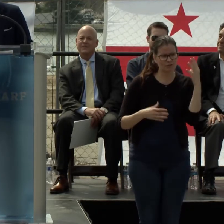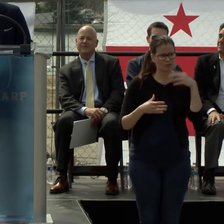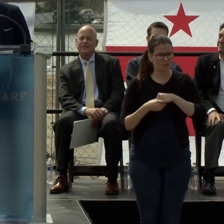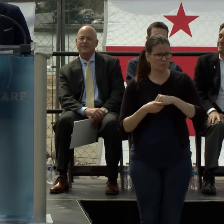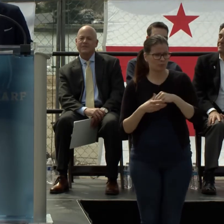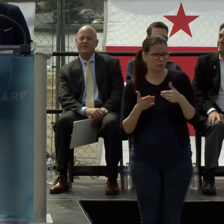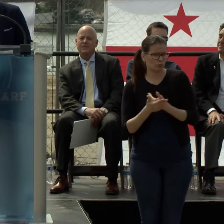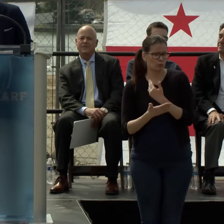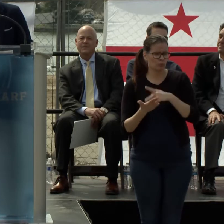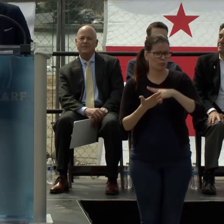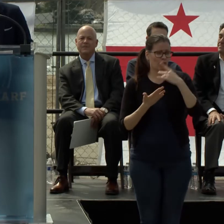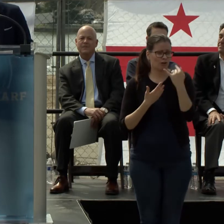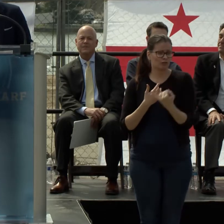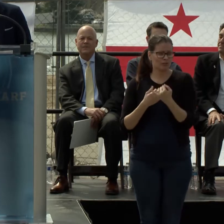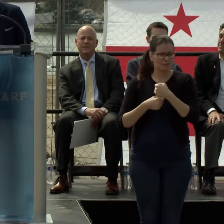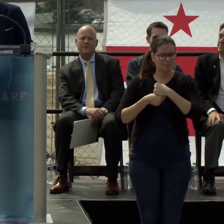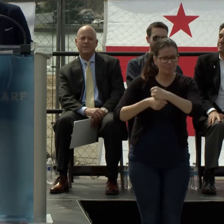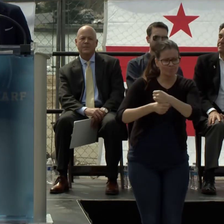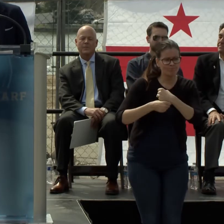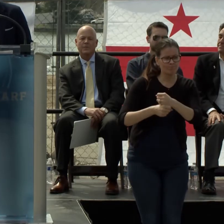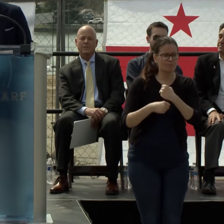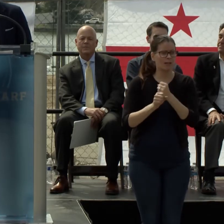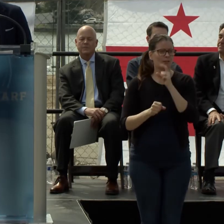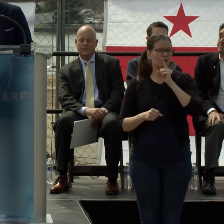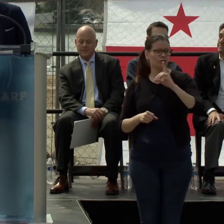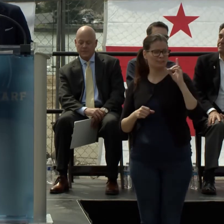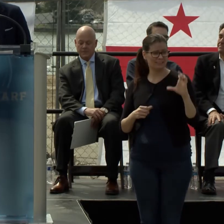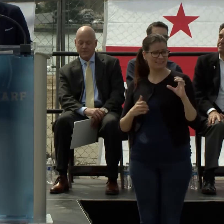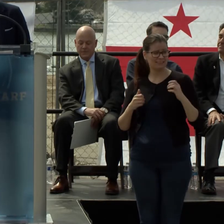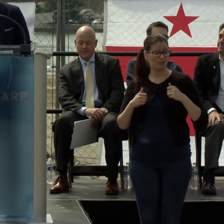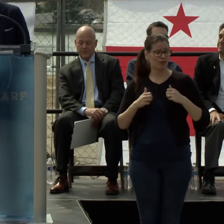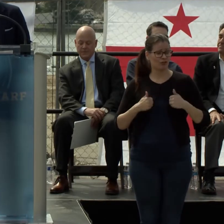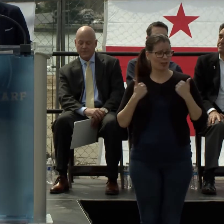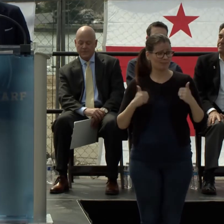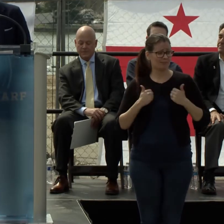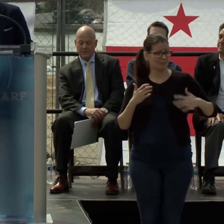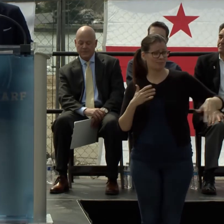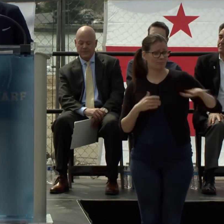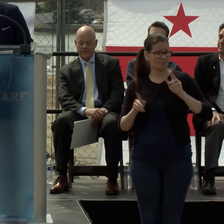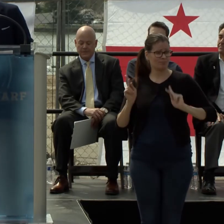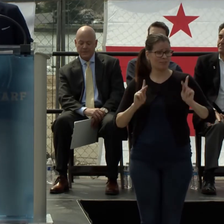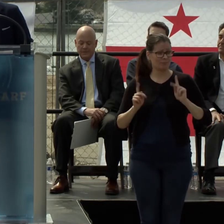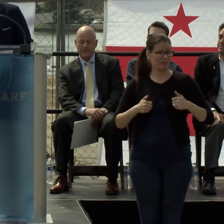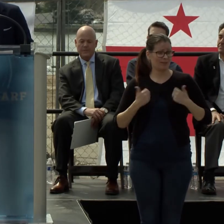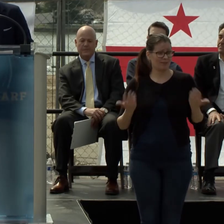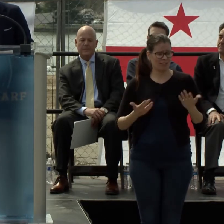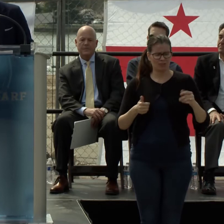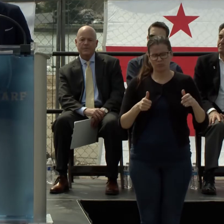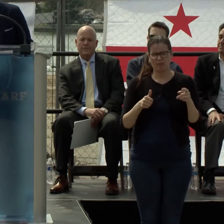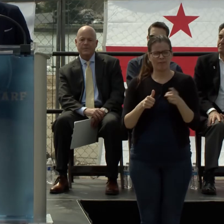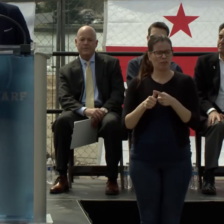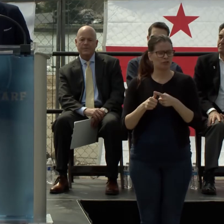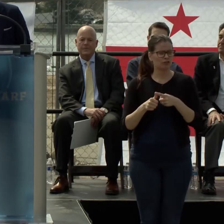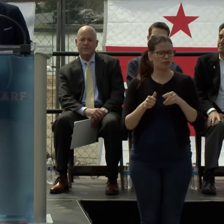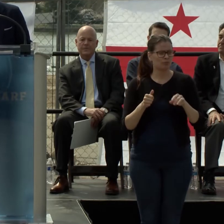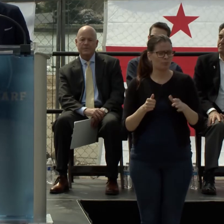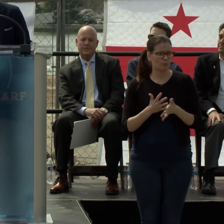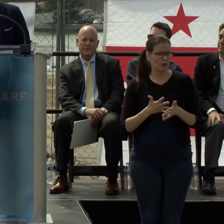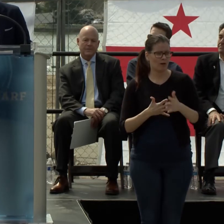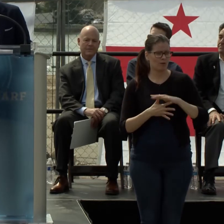first and that we get all of the neighborhood-serving amenities that we need here in the District of Columbia. Councilmember Charles